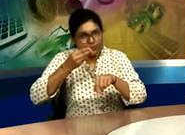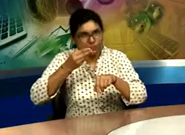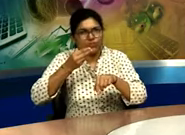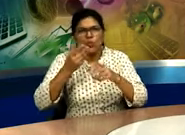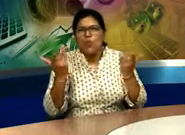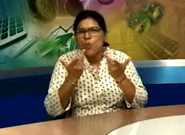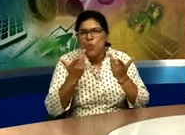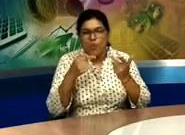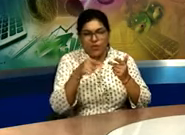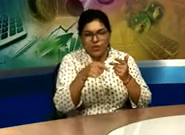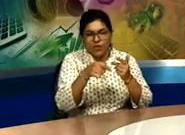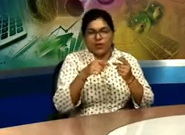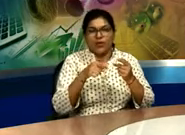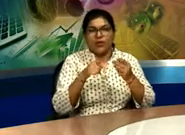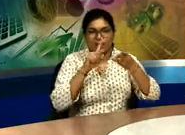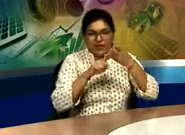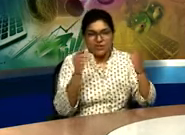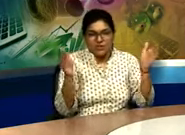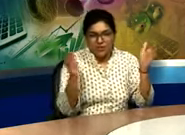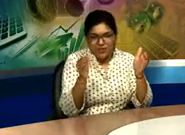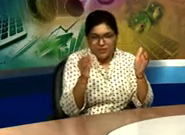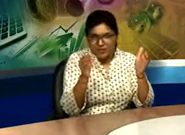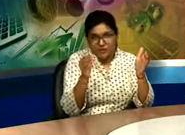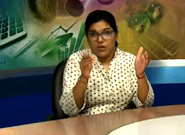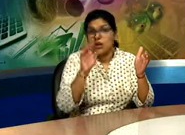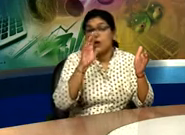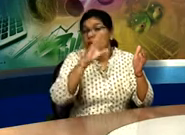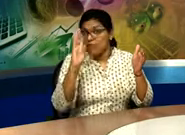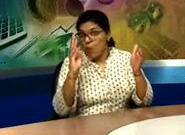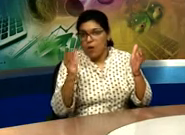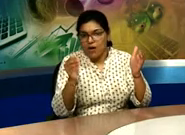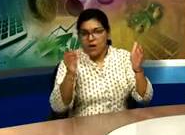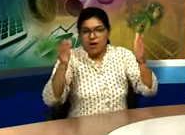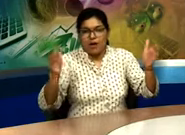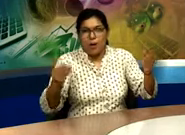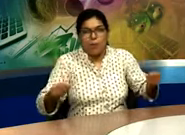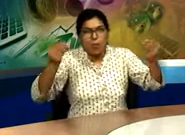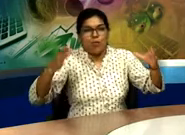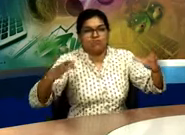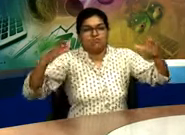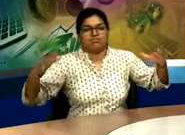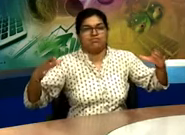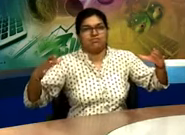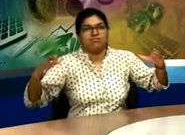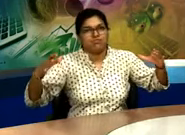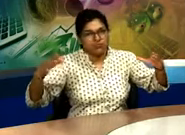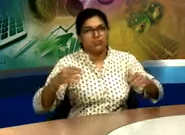with which the planets move. As our Earth takes only 1 year to complete one